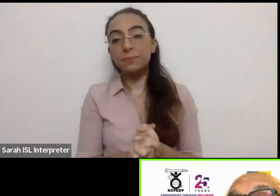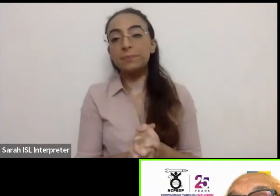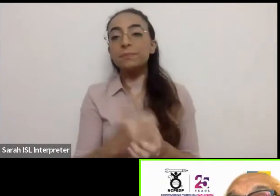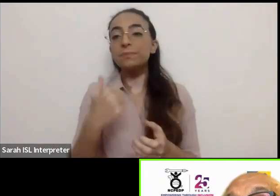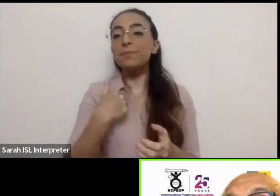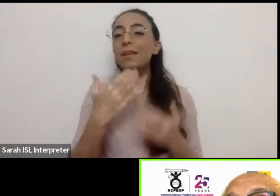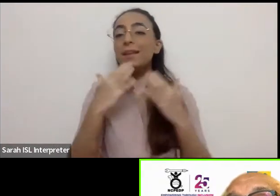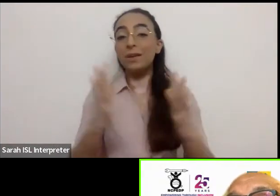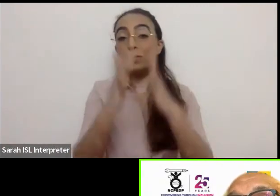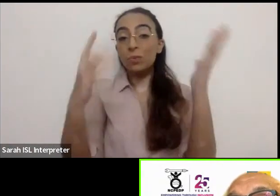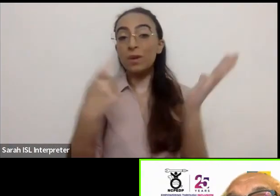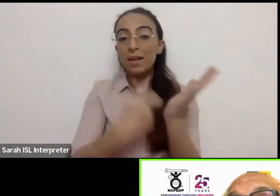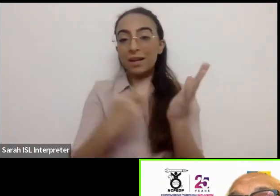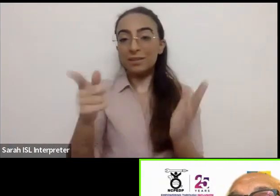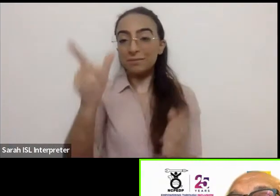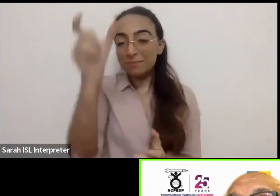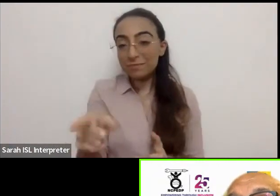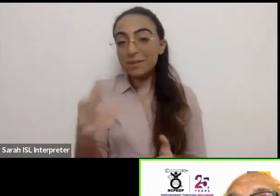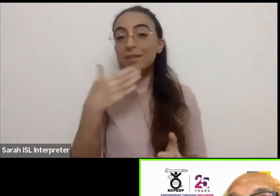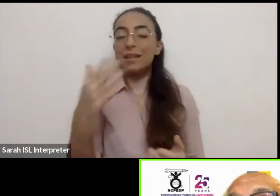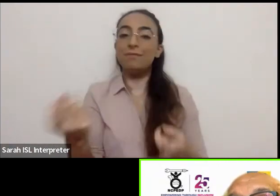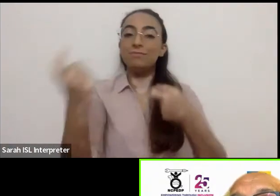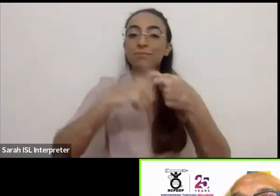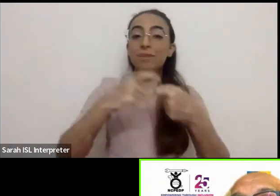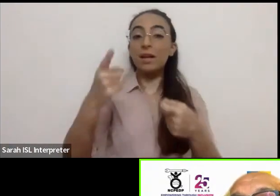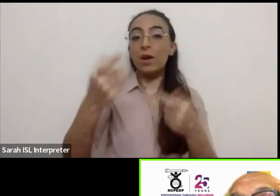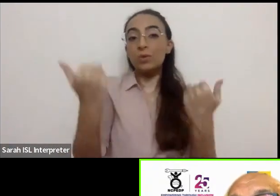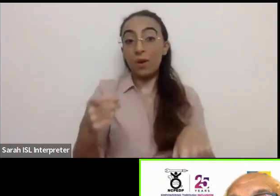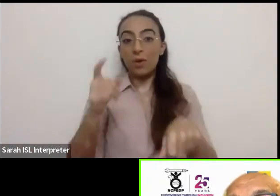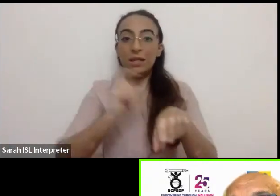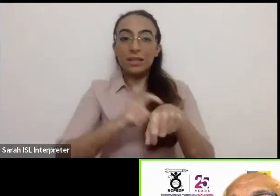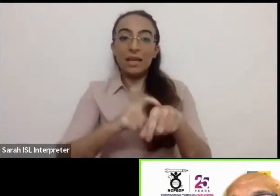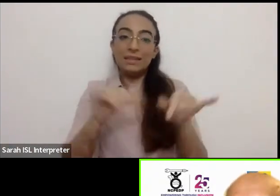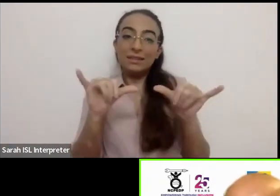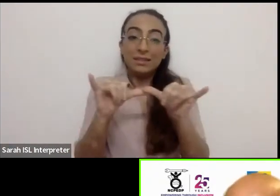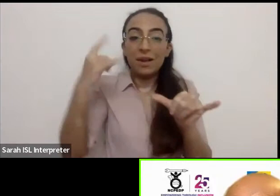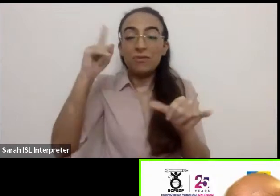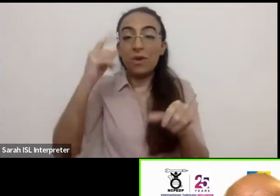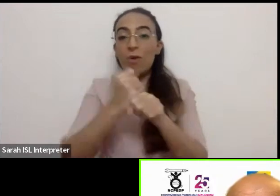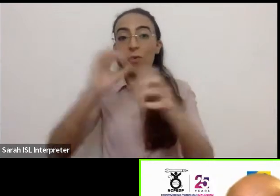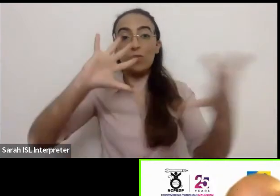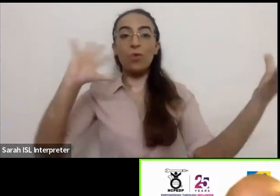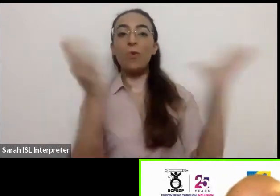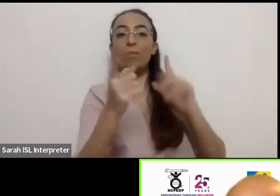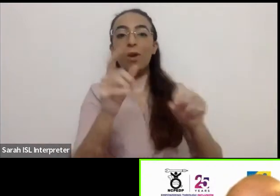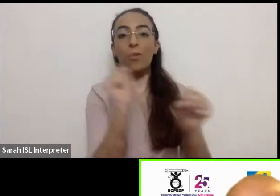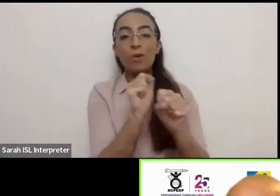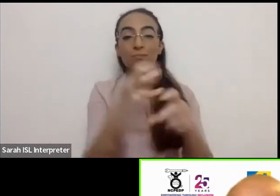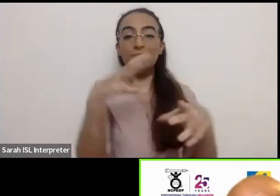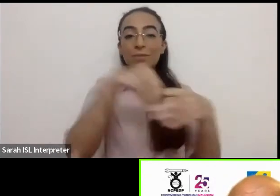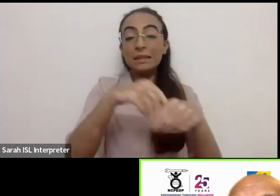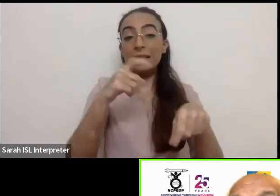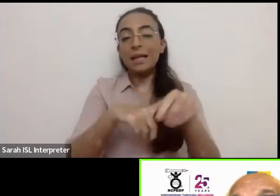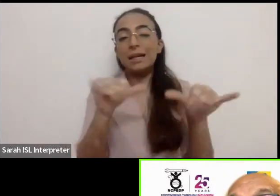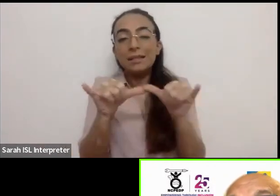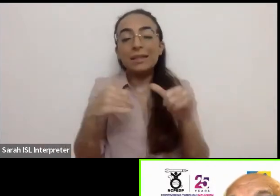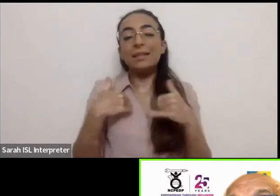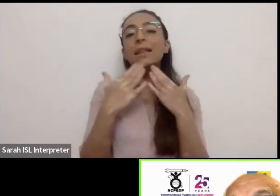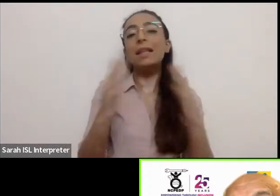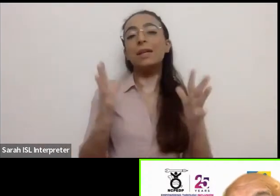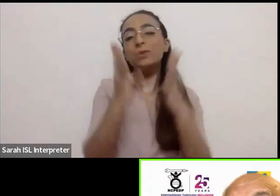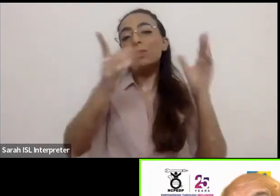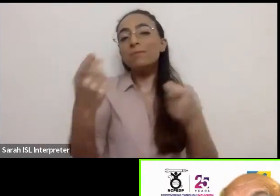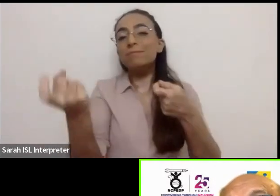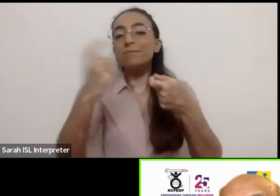know this is kind of peak time for you, given your global presence and being here. But I know why